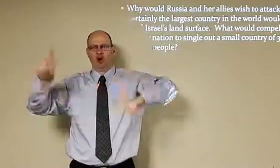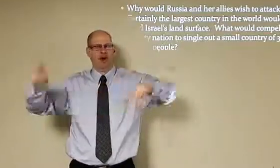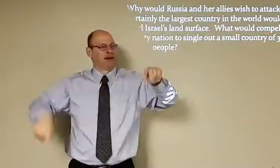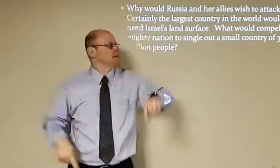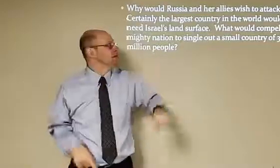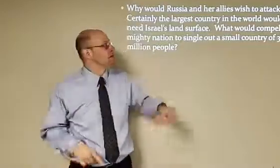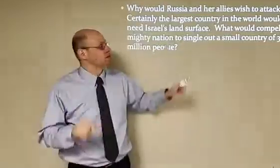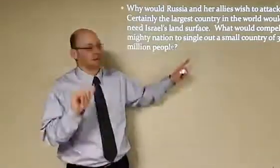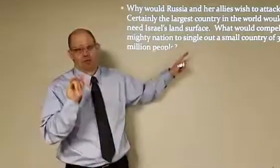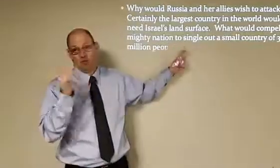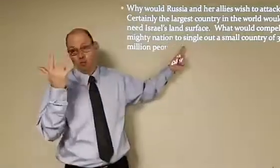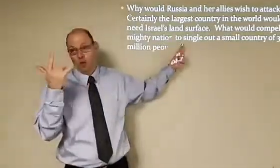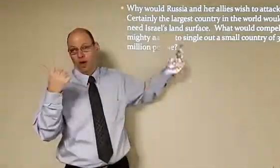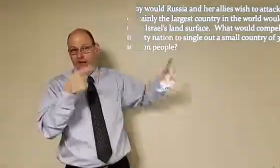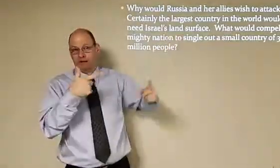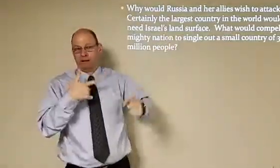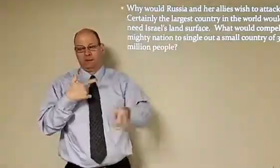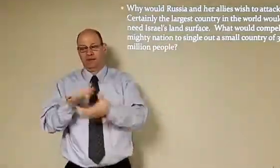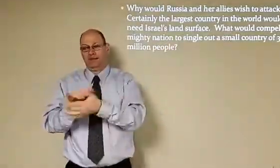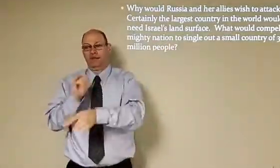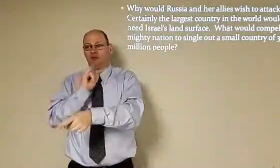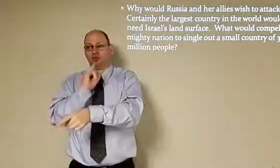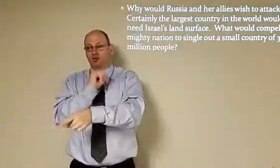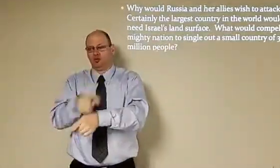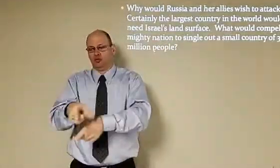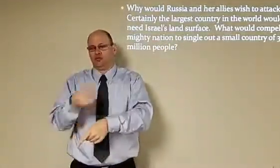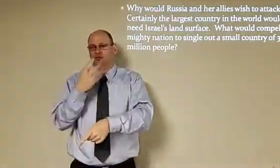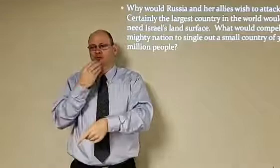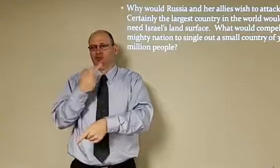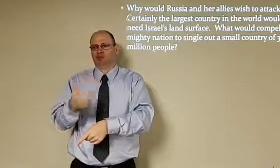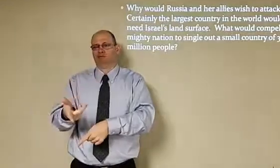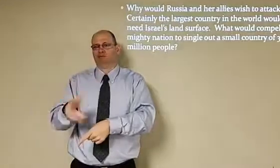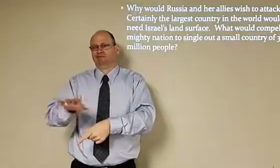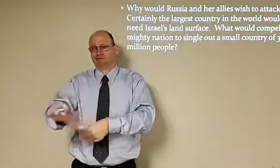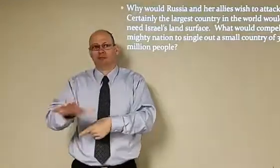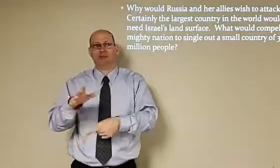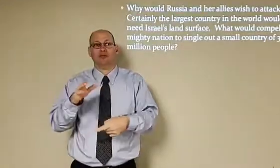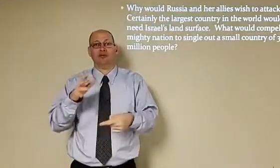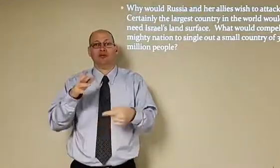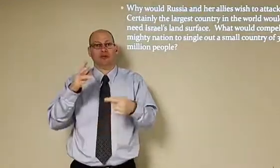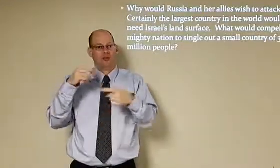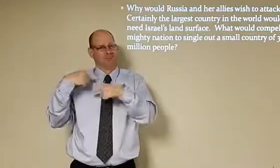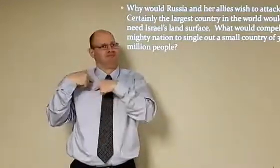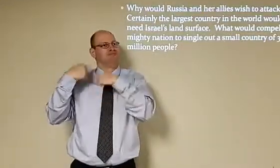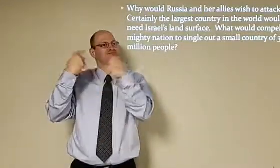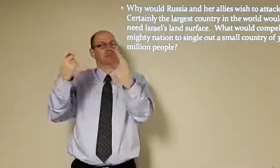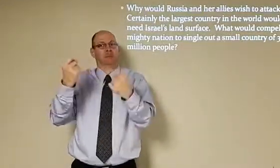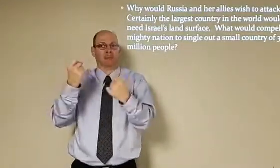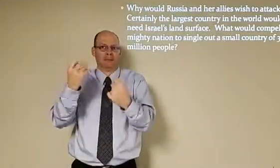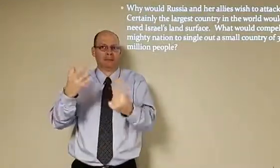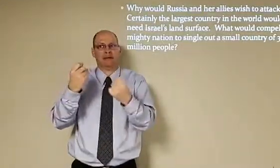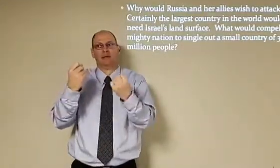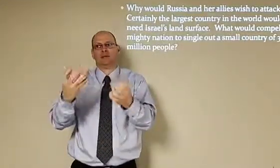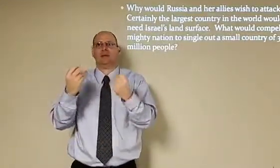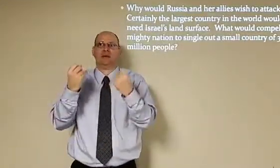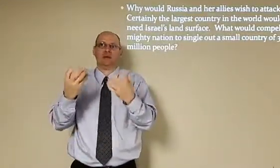a variety of different religions, and many times they're against others. But Israel,